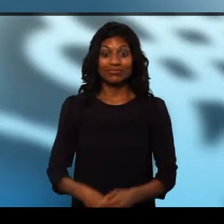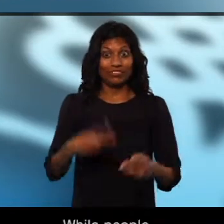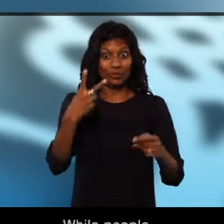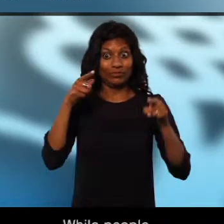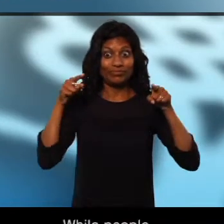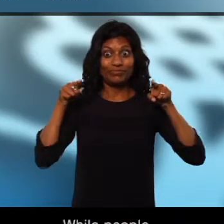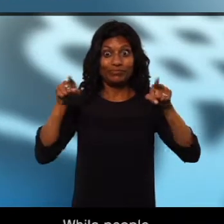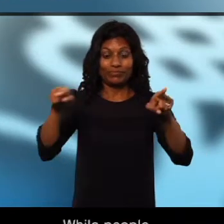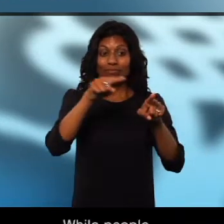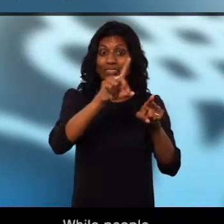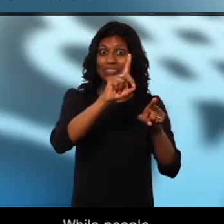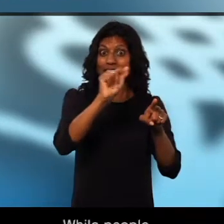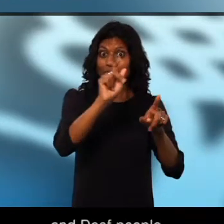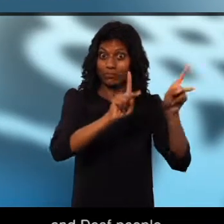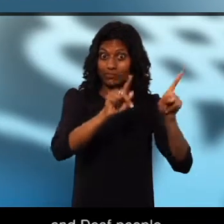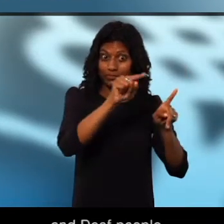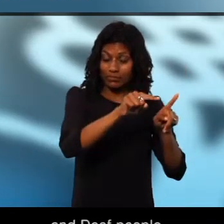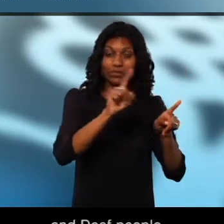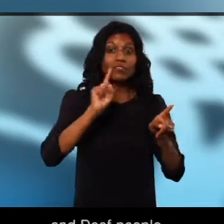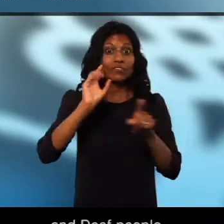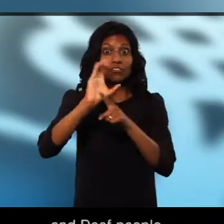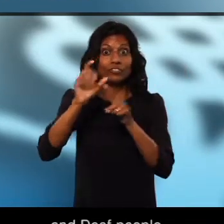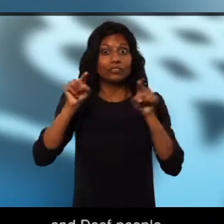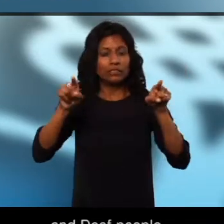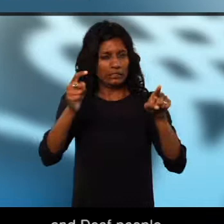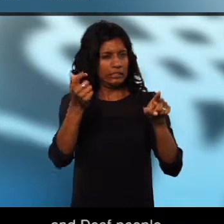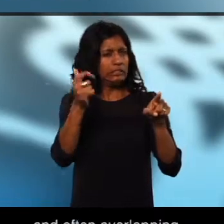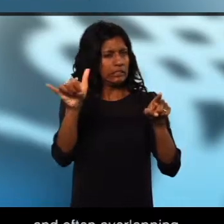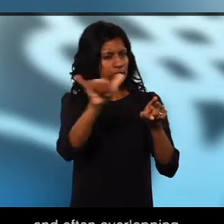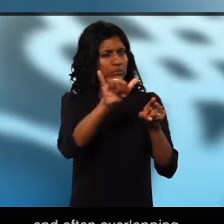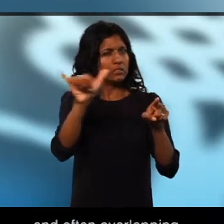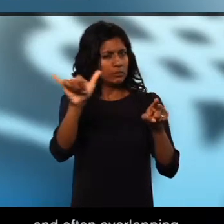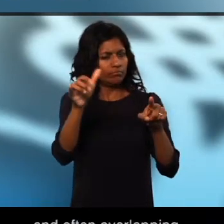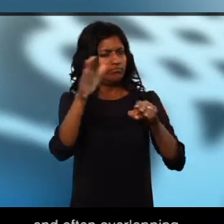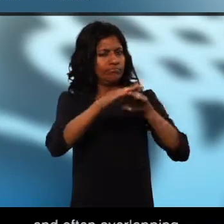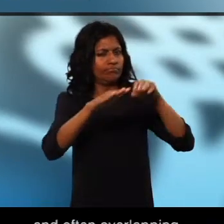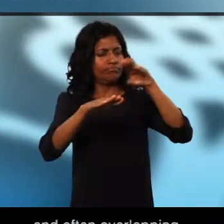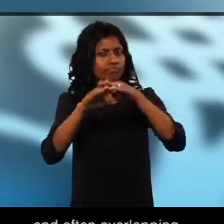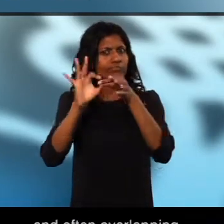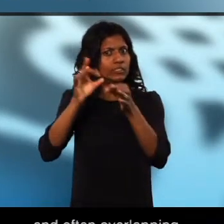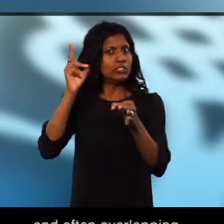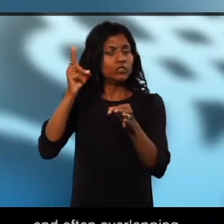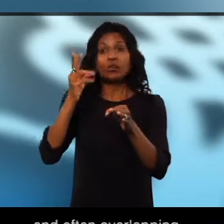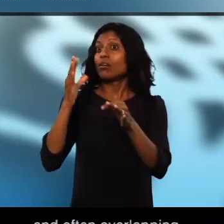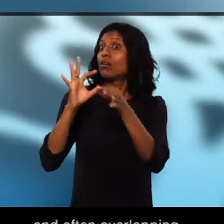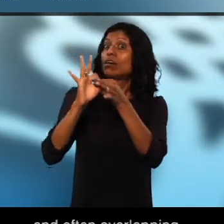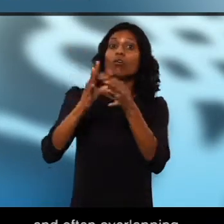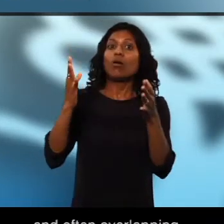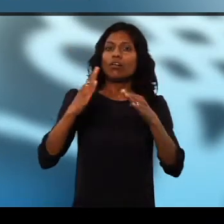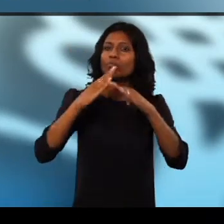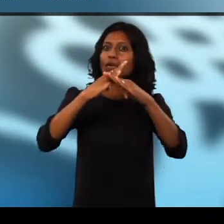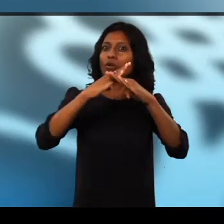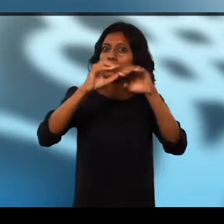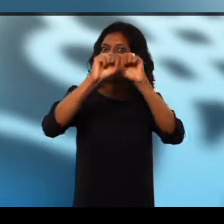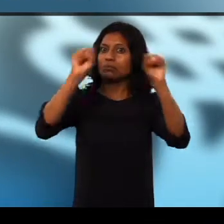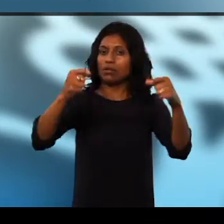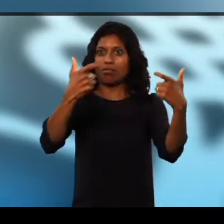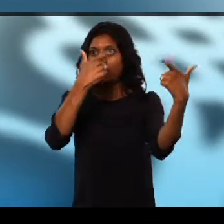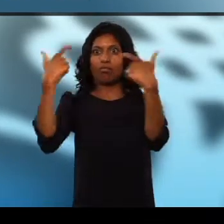While people with disabilities and deaf people share similar and often overlapping histories in experiencing systemic barriers,